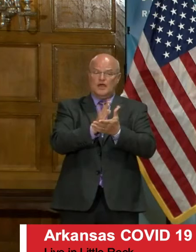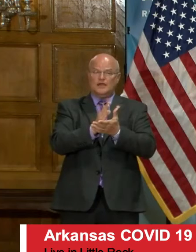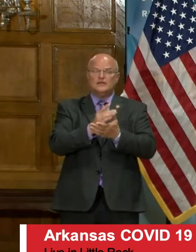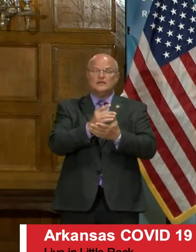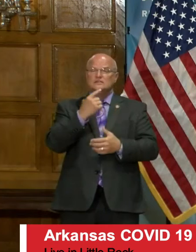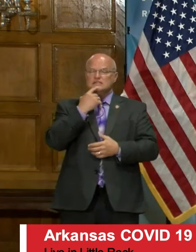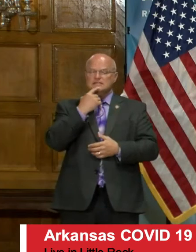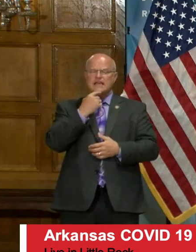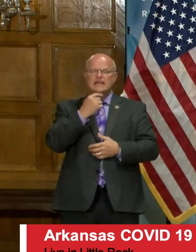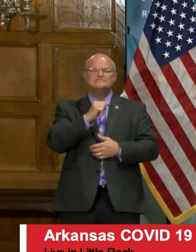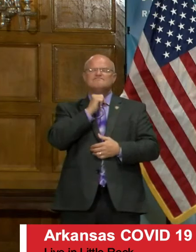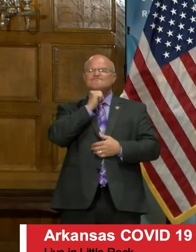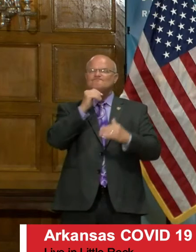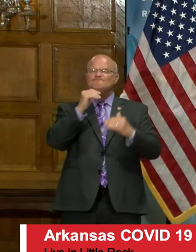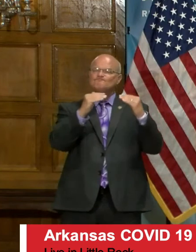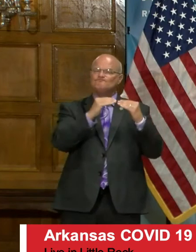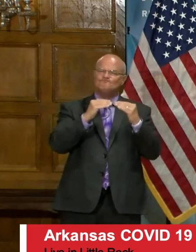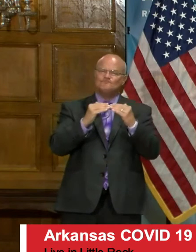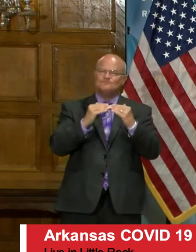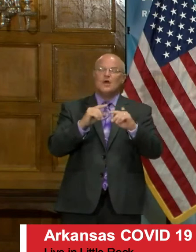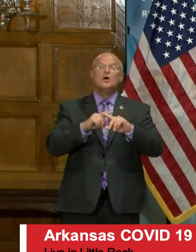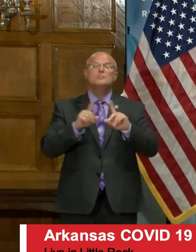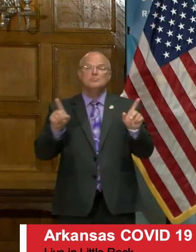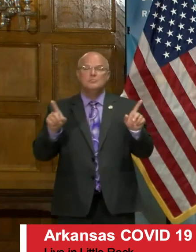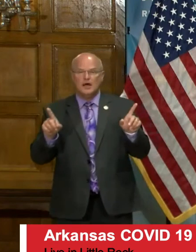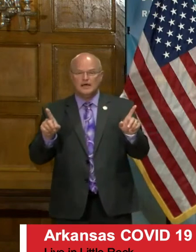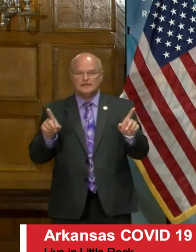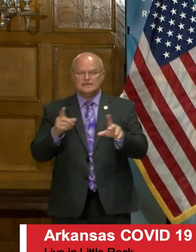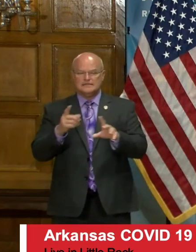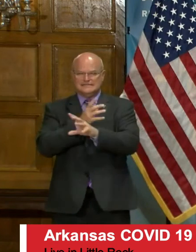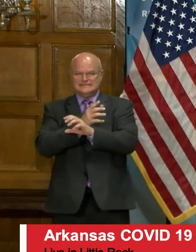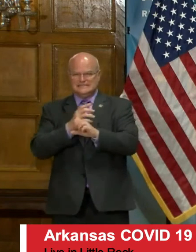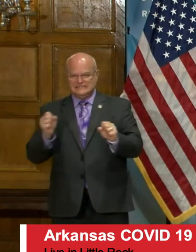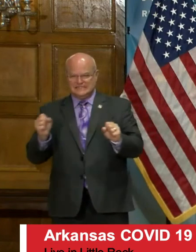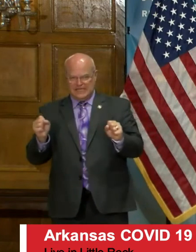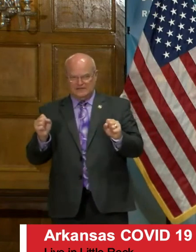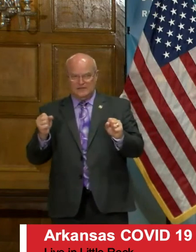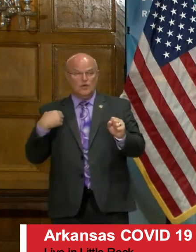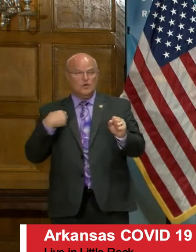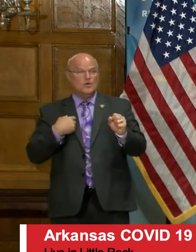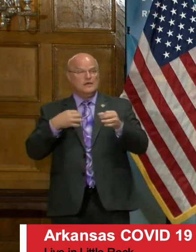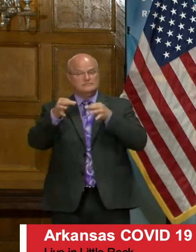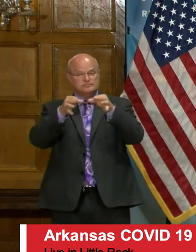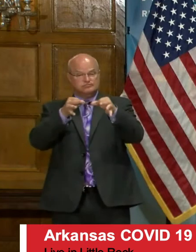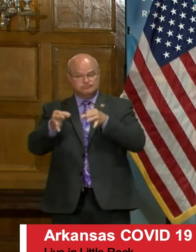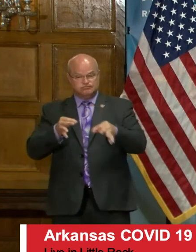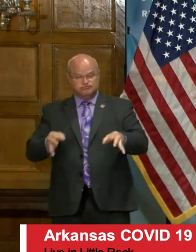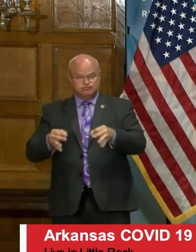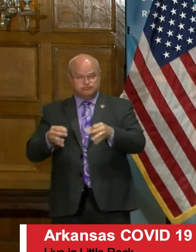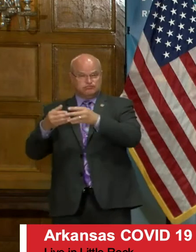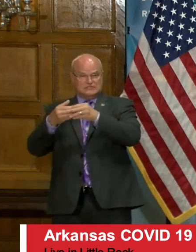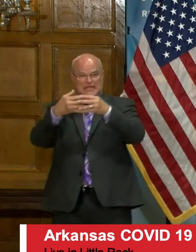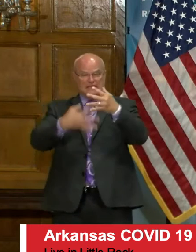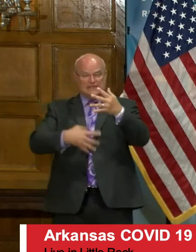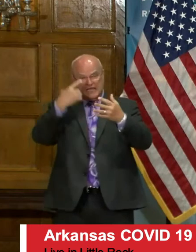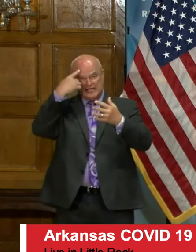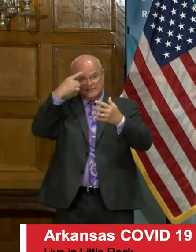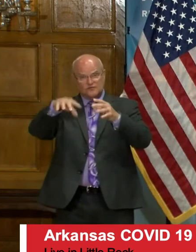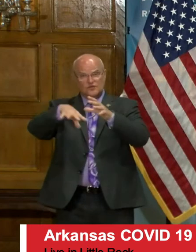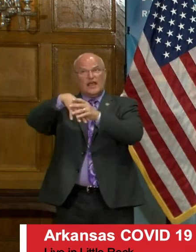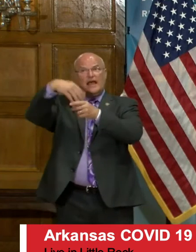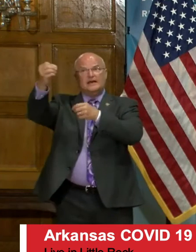about injustice, but to do it in a way that's safe. And we have guidelines for large outdoor venues. If they're followed, they